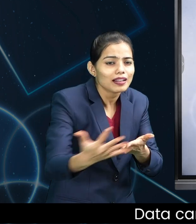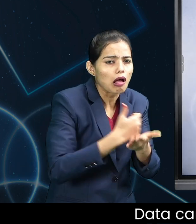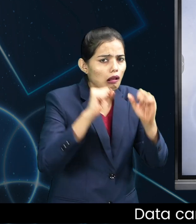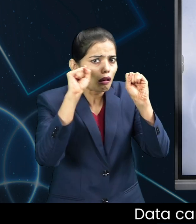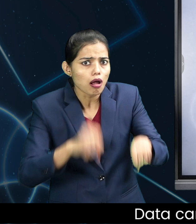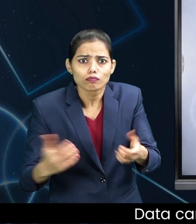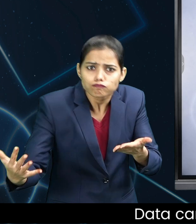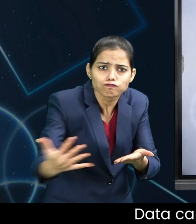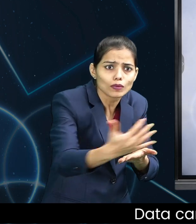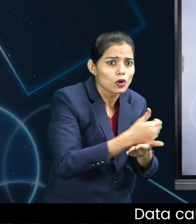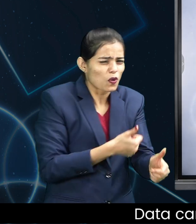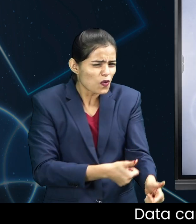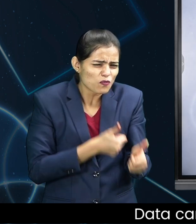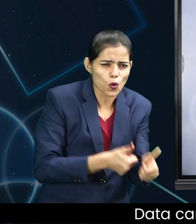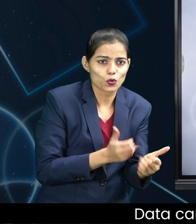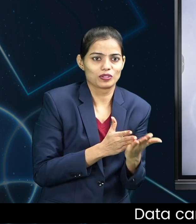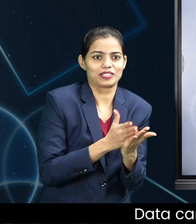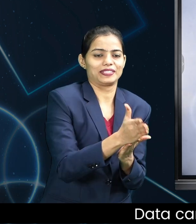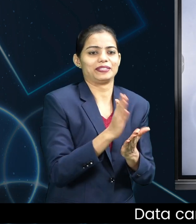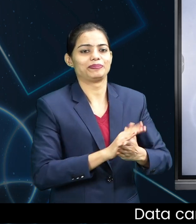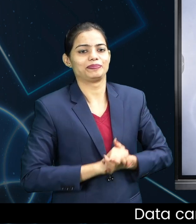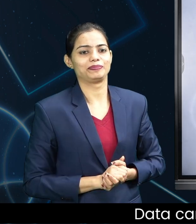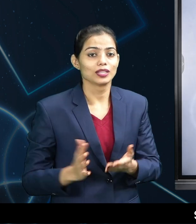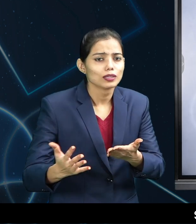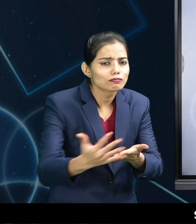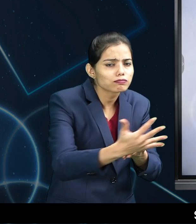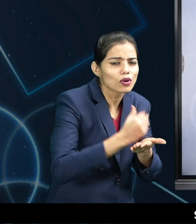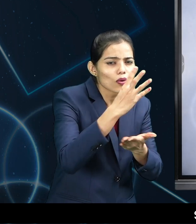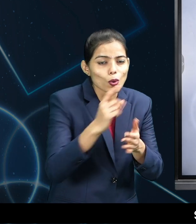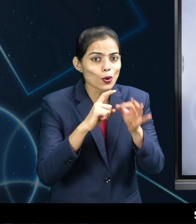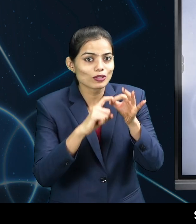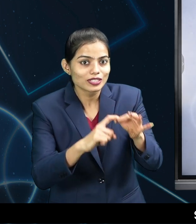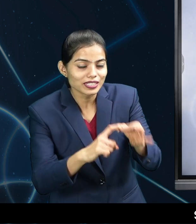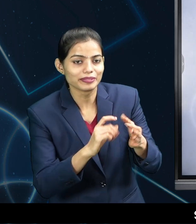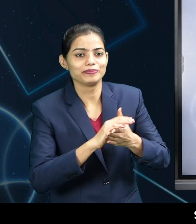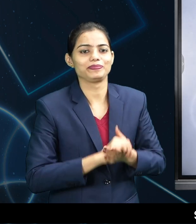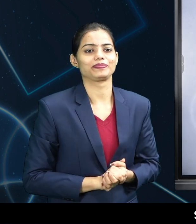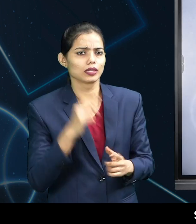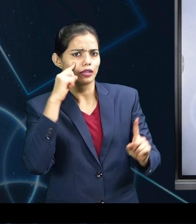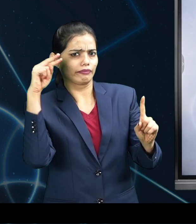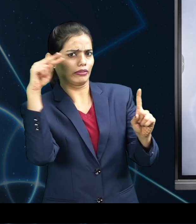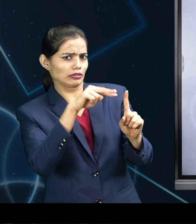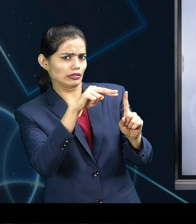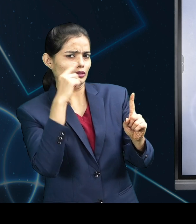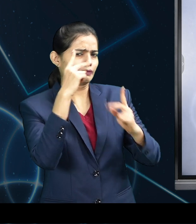Data can be collected in the following ways: surveys and questionnaires, observation,